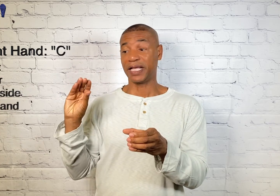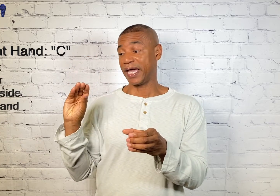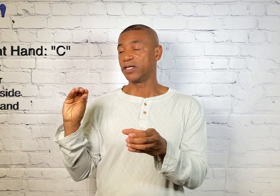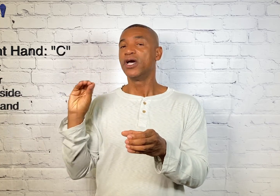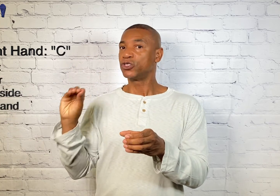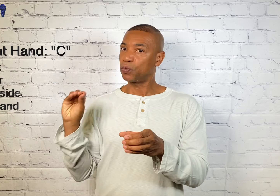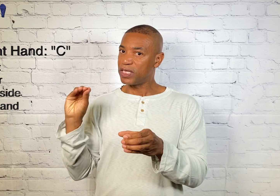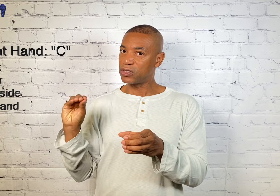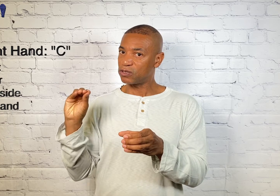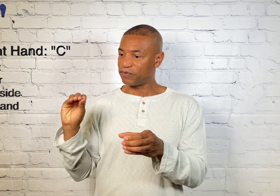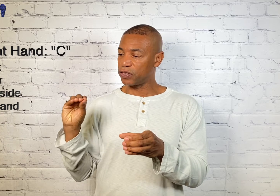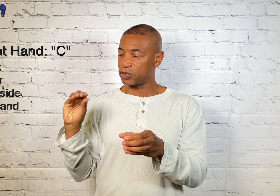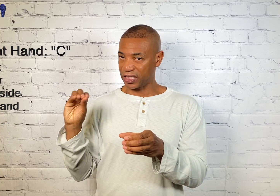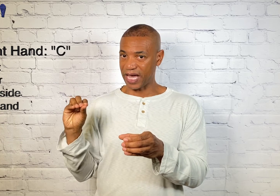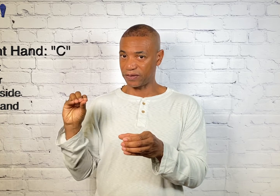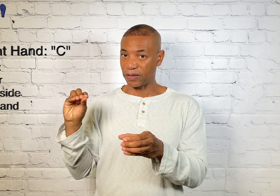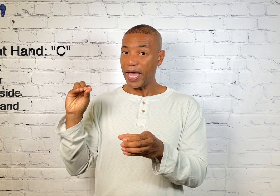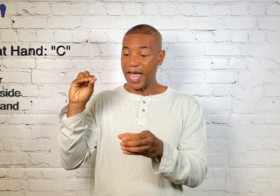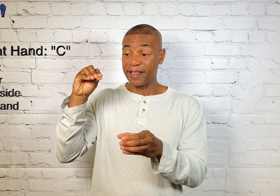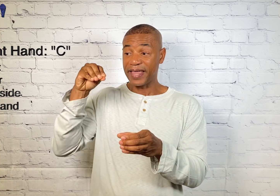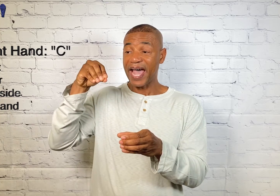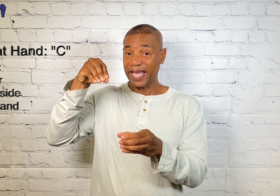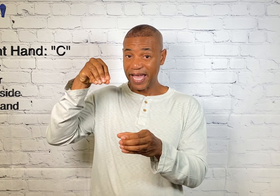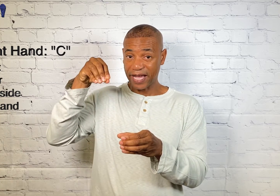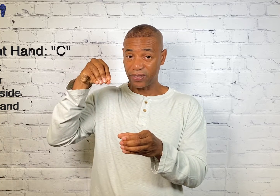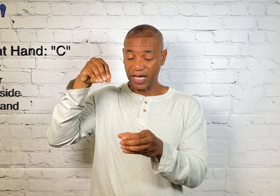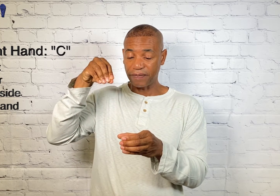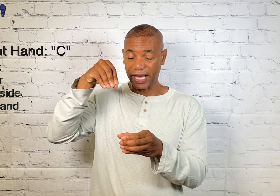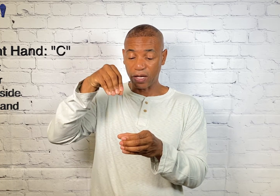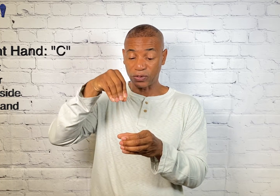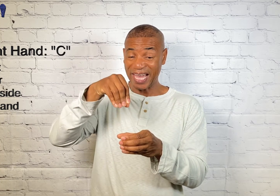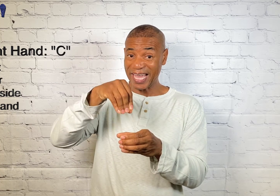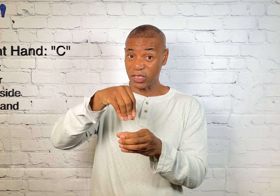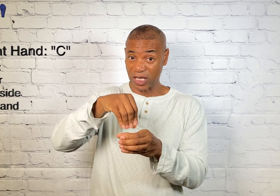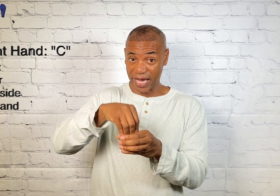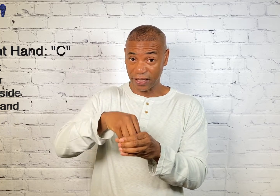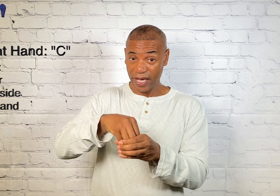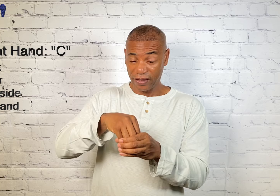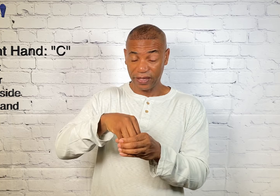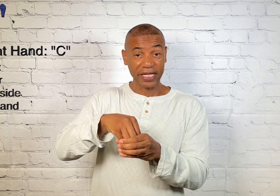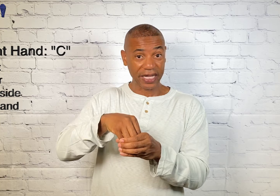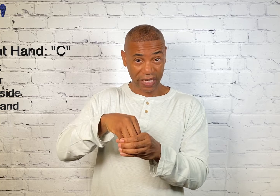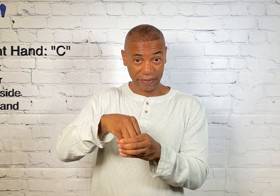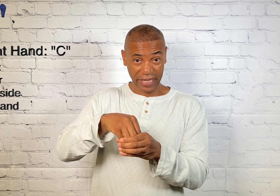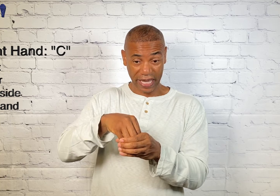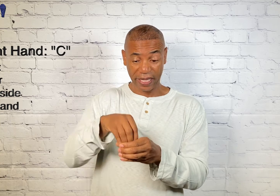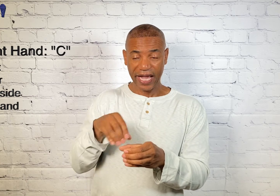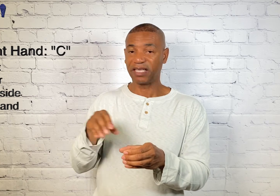hand, squeeze those fingers together, and that hand, the dominant hand, goes inside the non-dominant hand, as if I'm